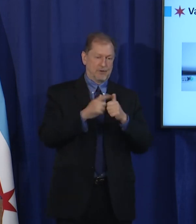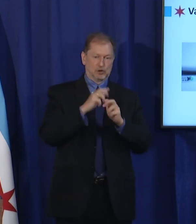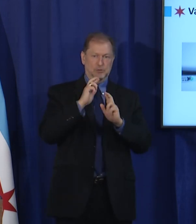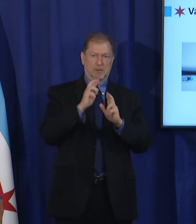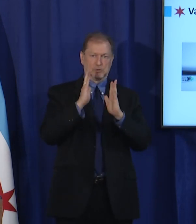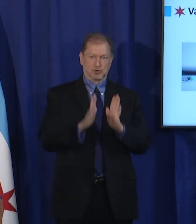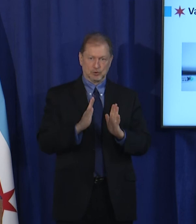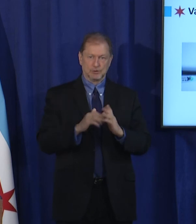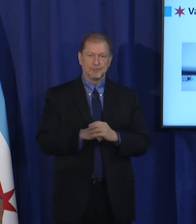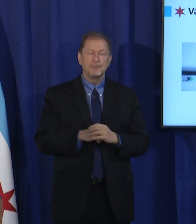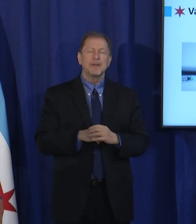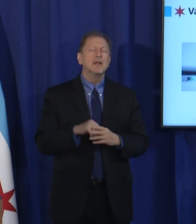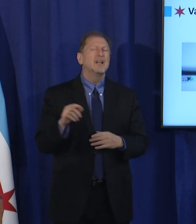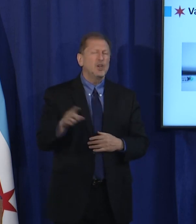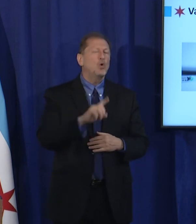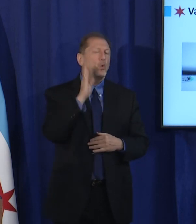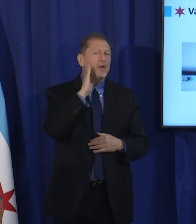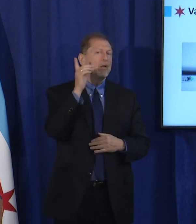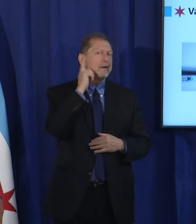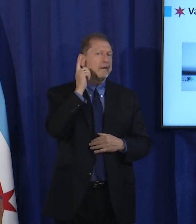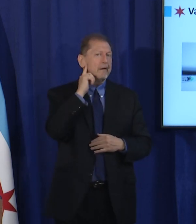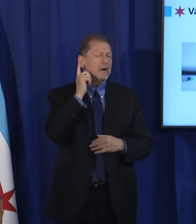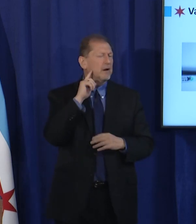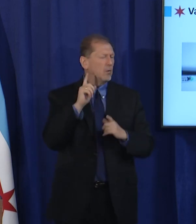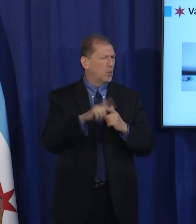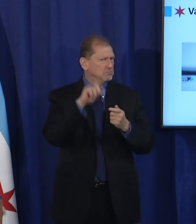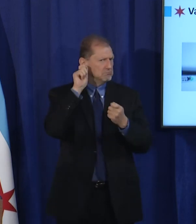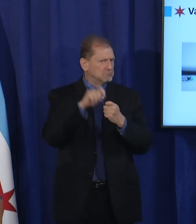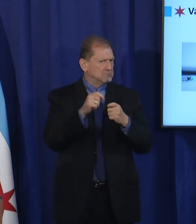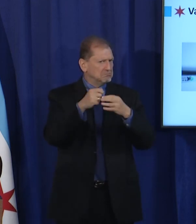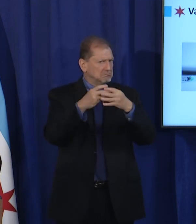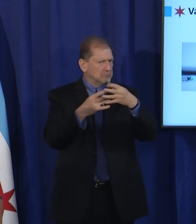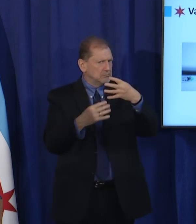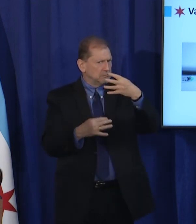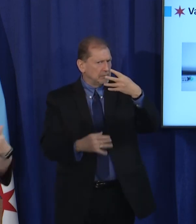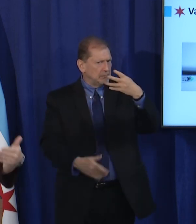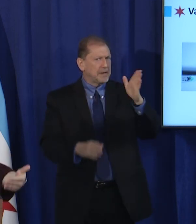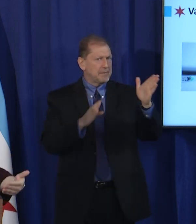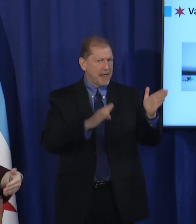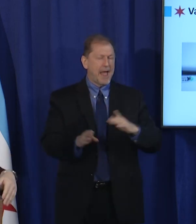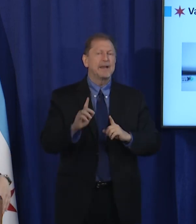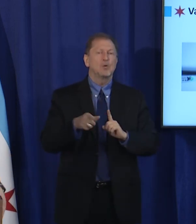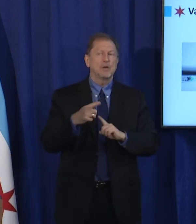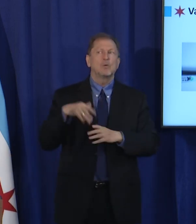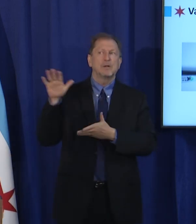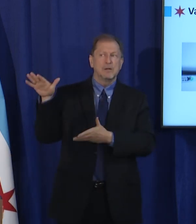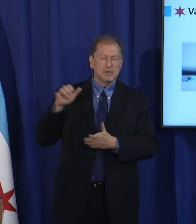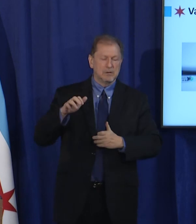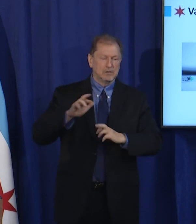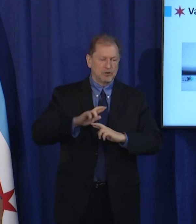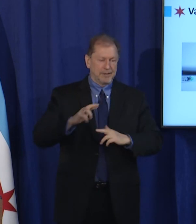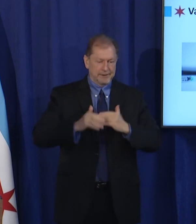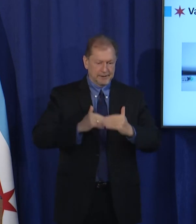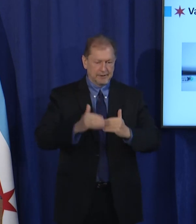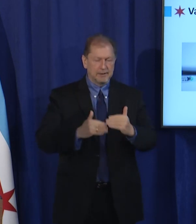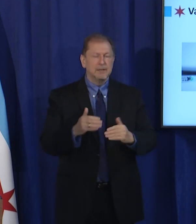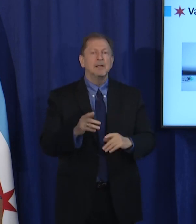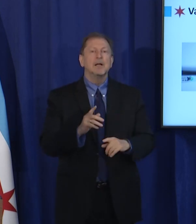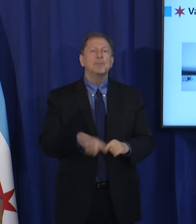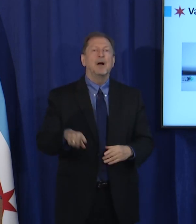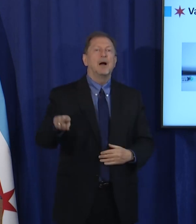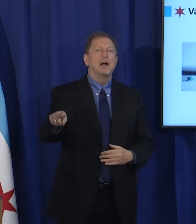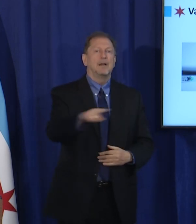hearing much more about our specific plans as we're able to have more detail. But please rest